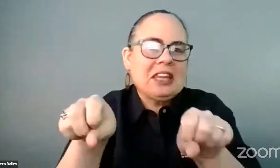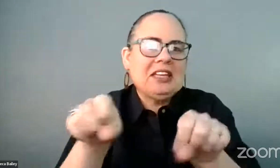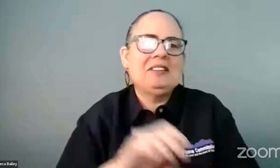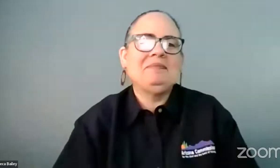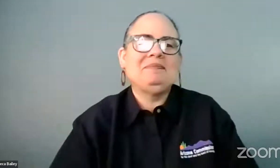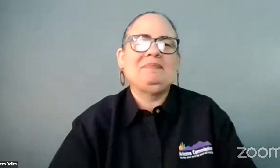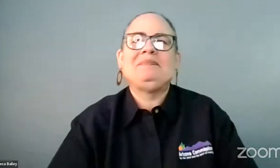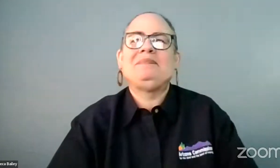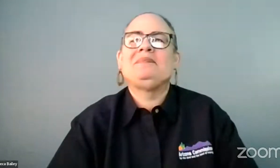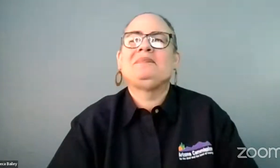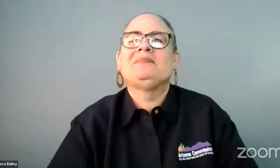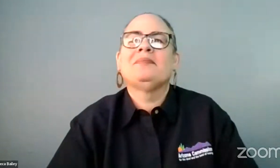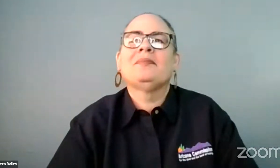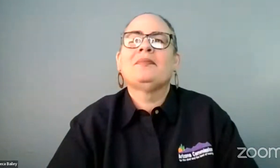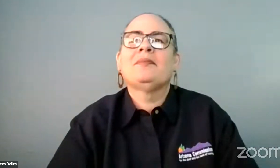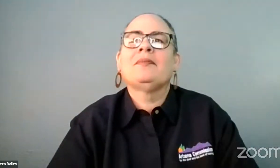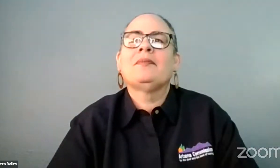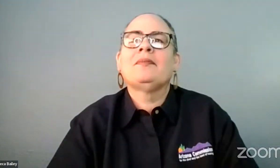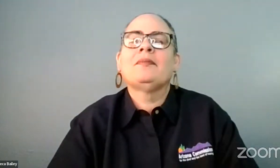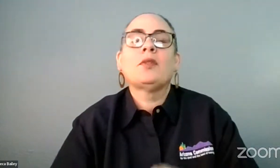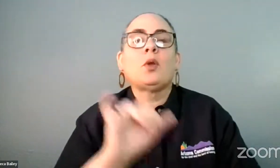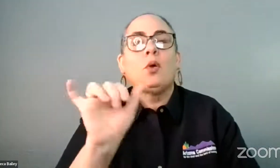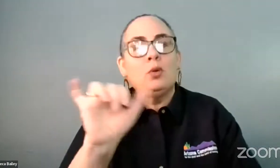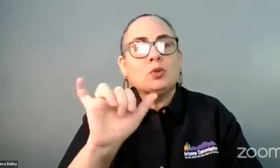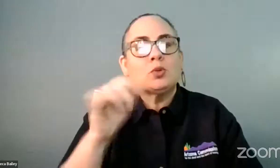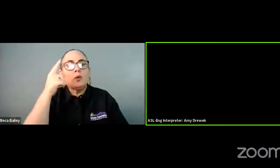like to review what we discussed at a later time.